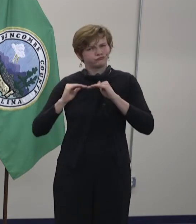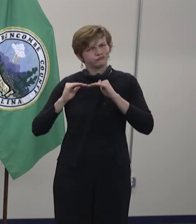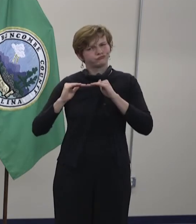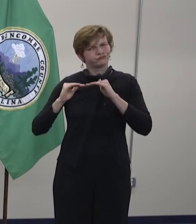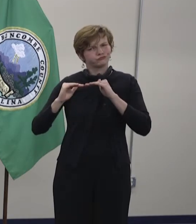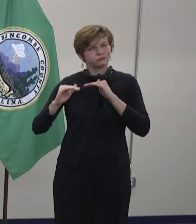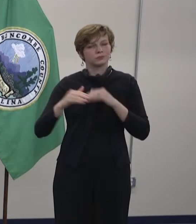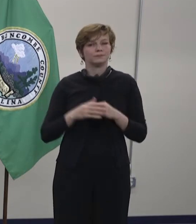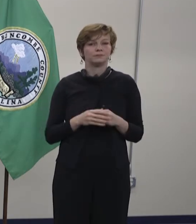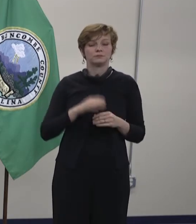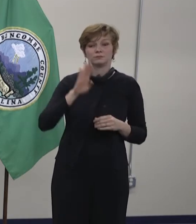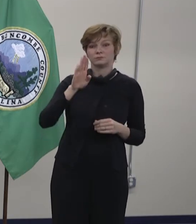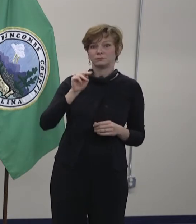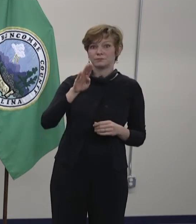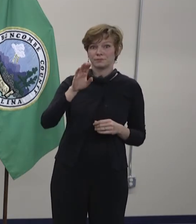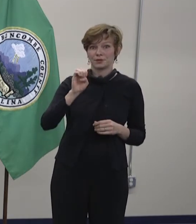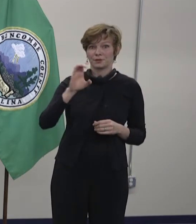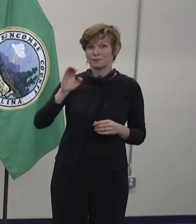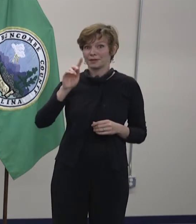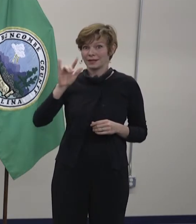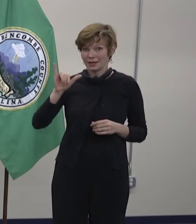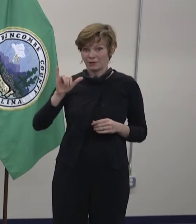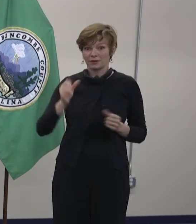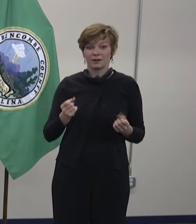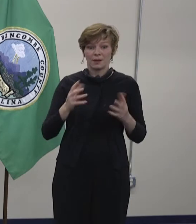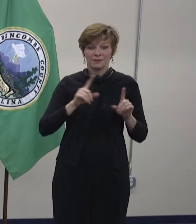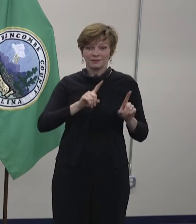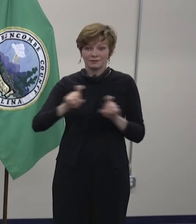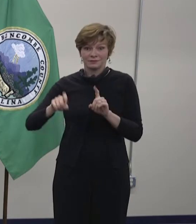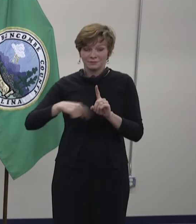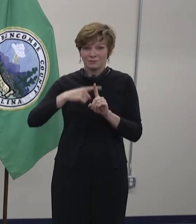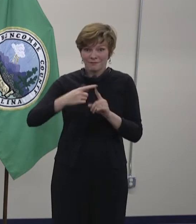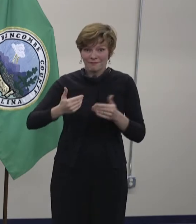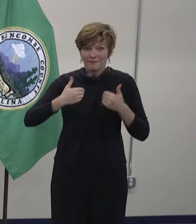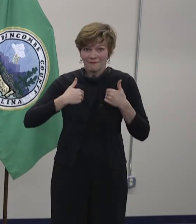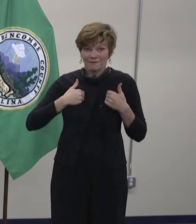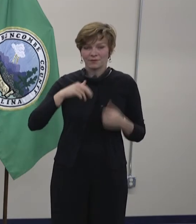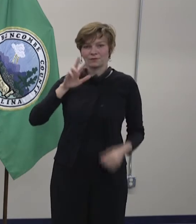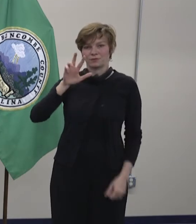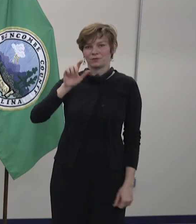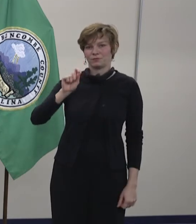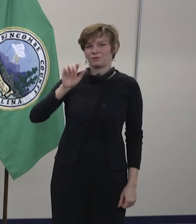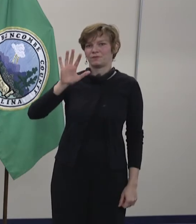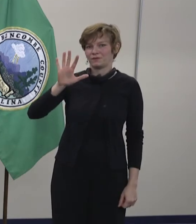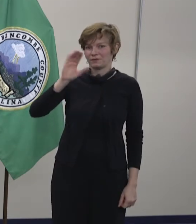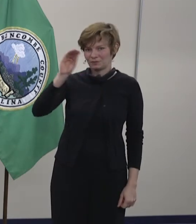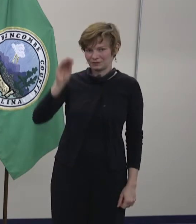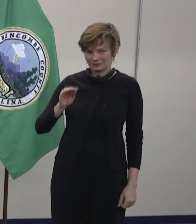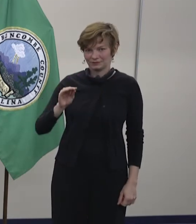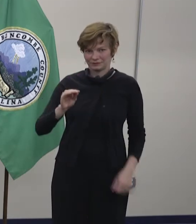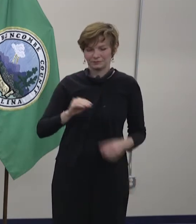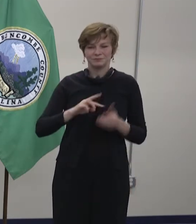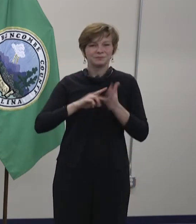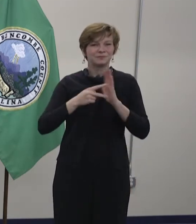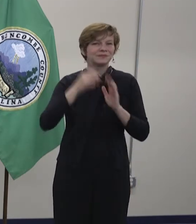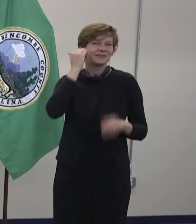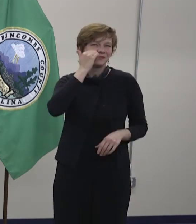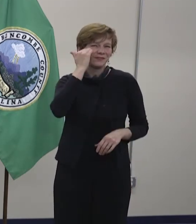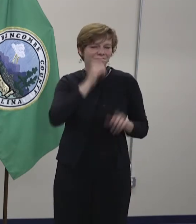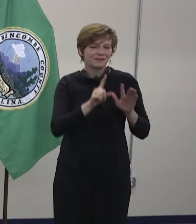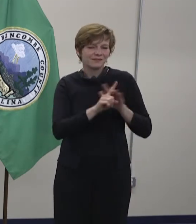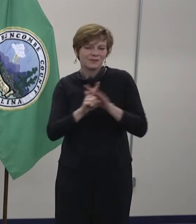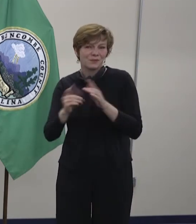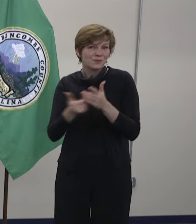Buncombe County is 3.5%. We are currently seeing about 20 new cases per day on